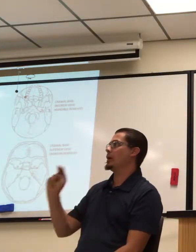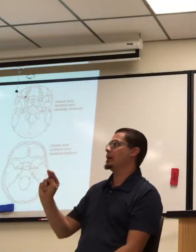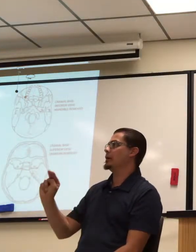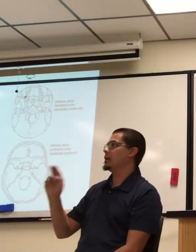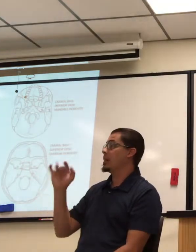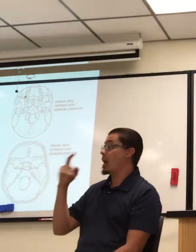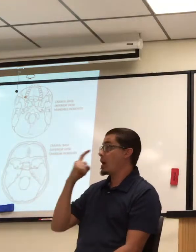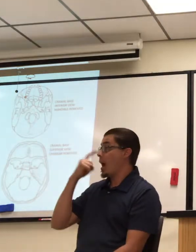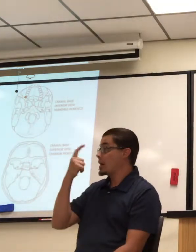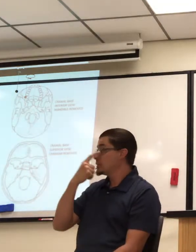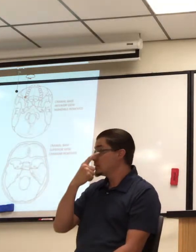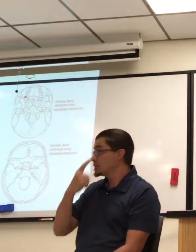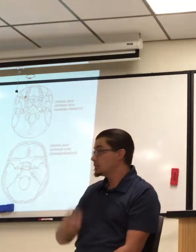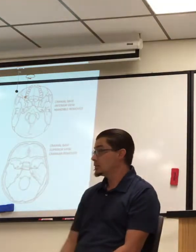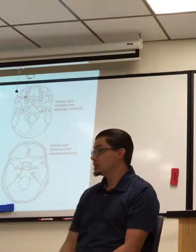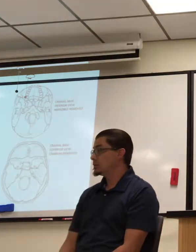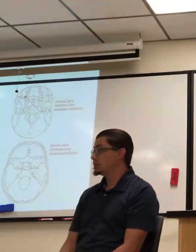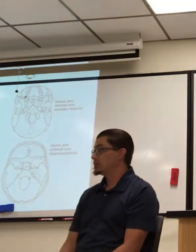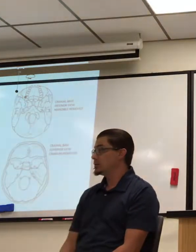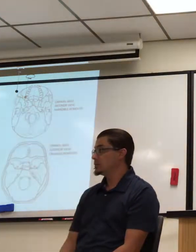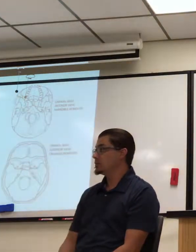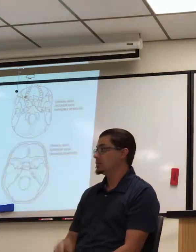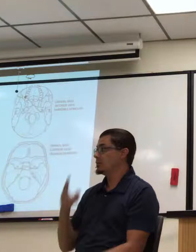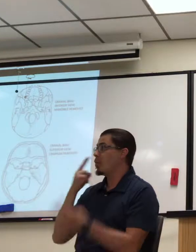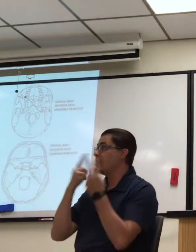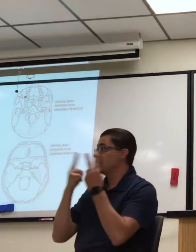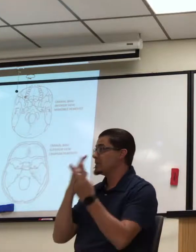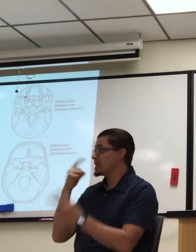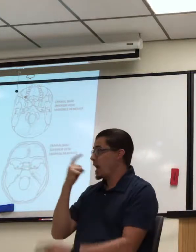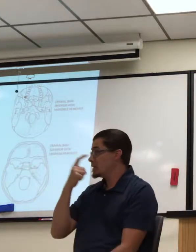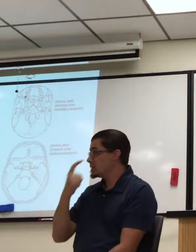Like your eyes for vision,